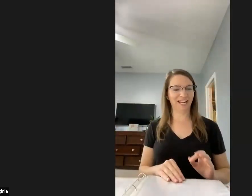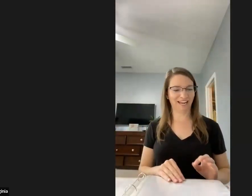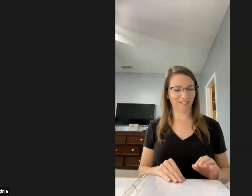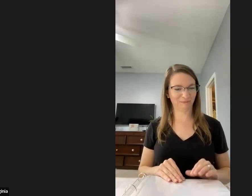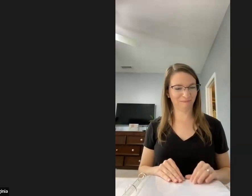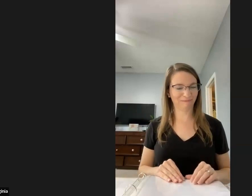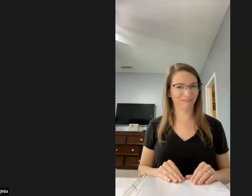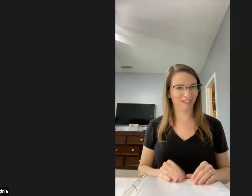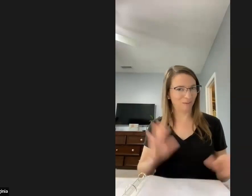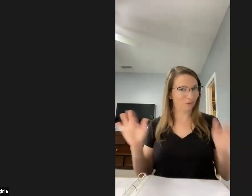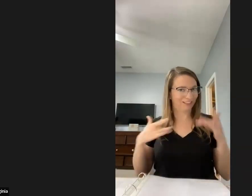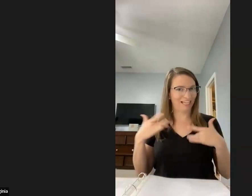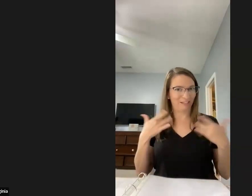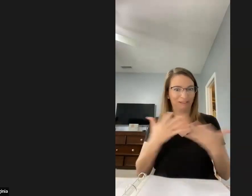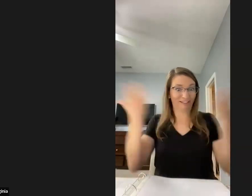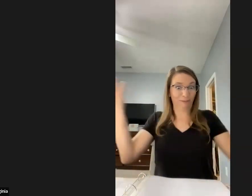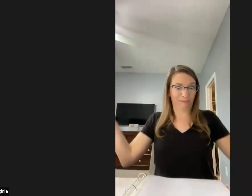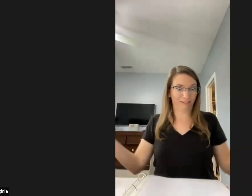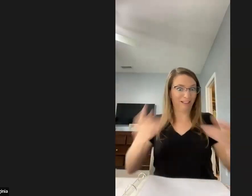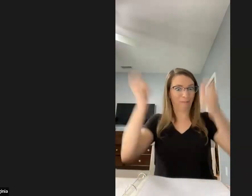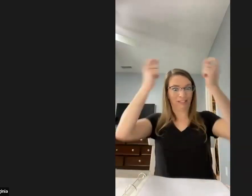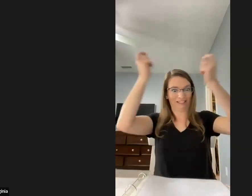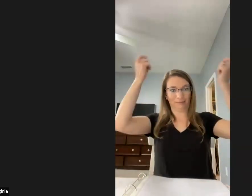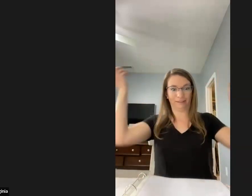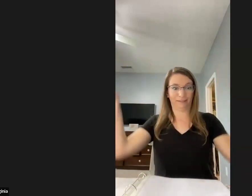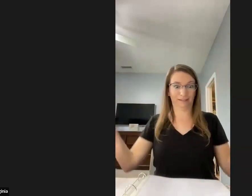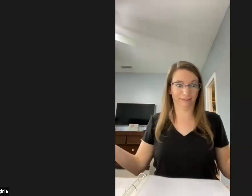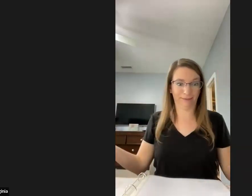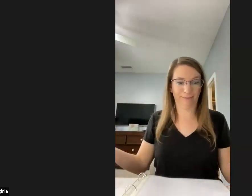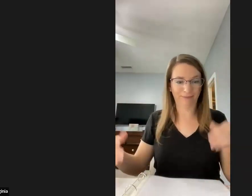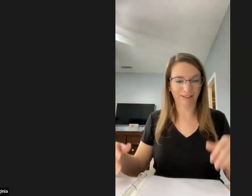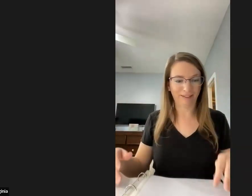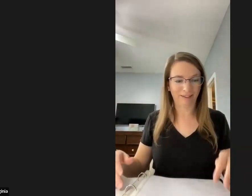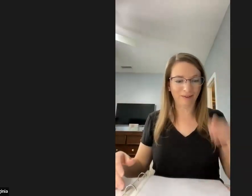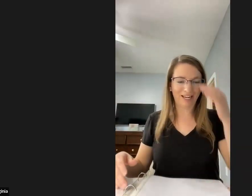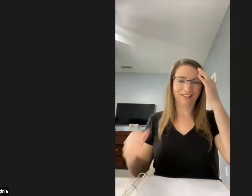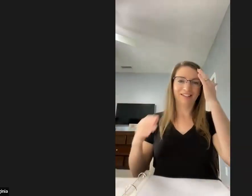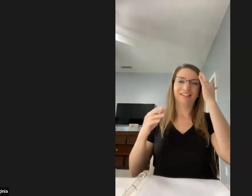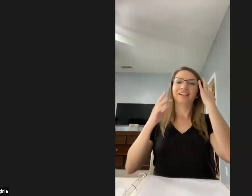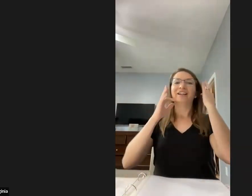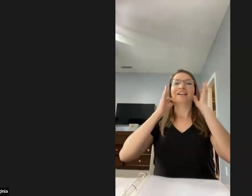Okay. I guess we're excited about something, celebrating something. I don't know. Okay.